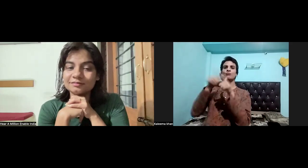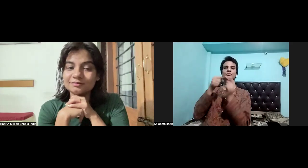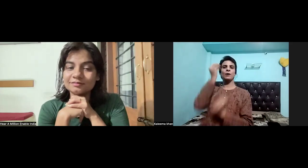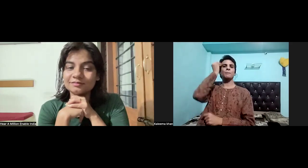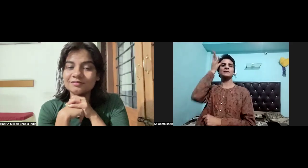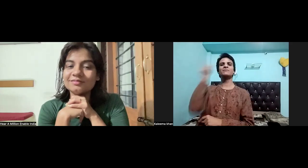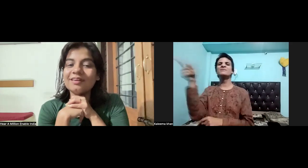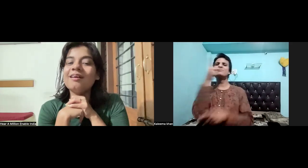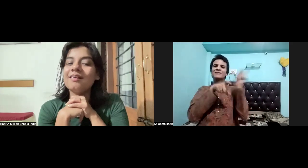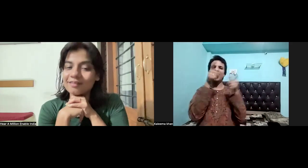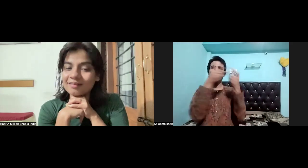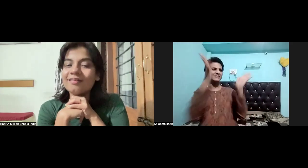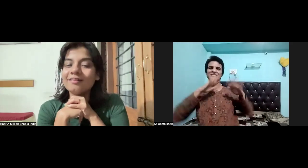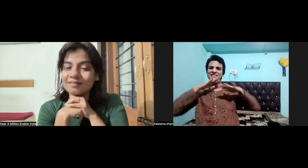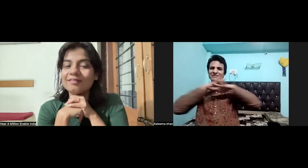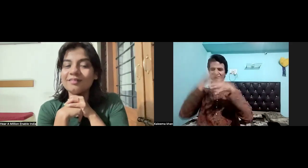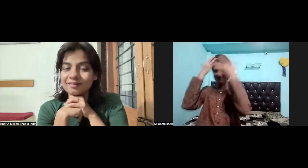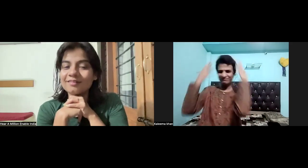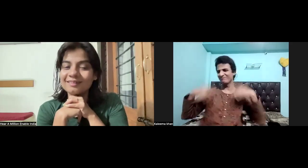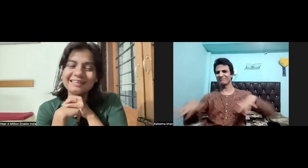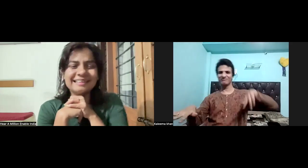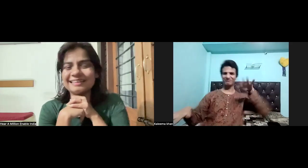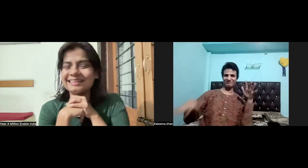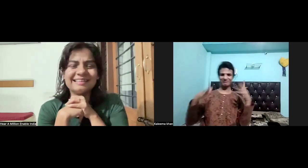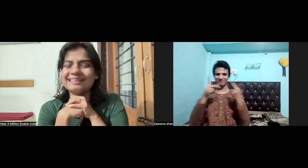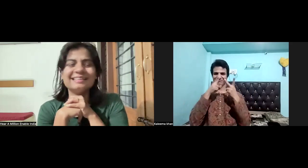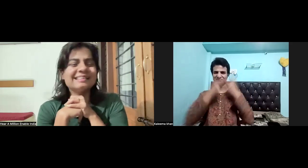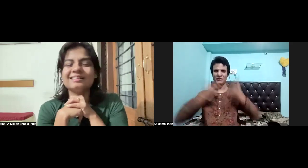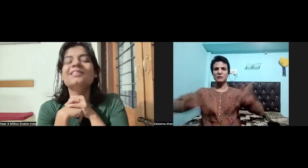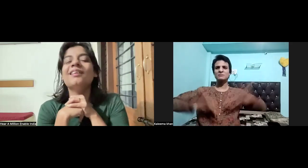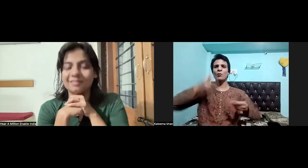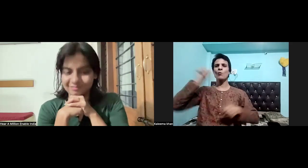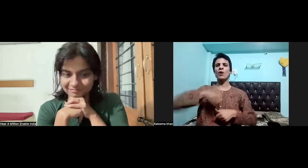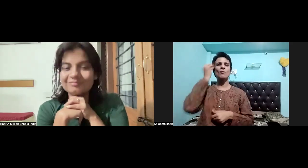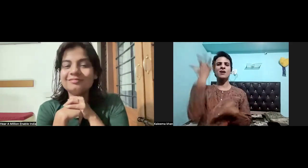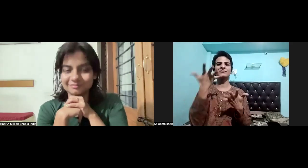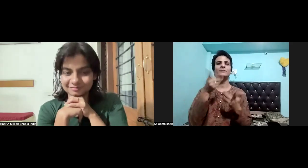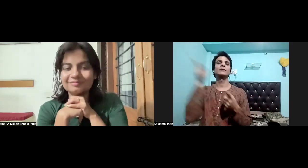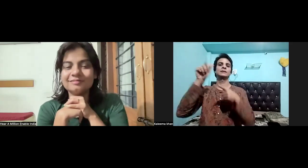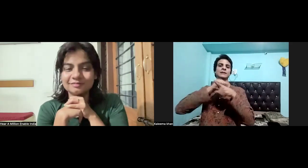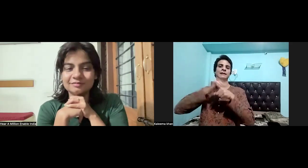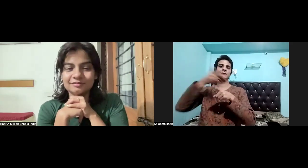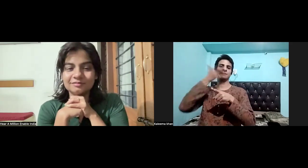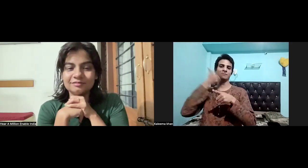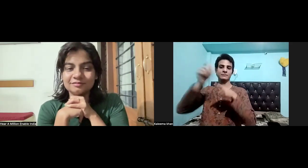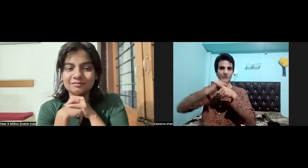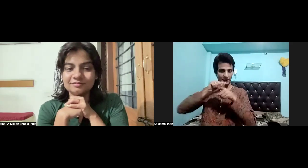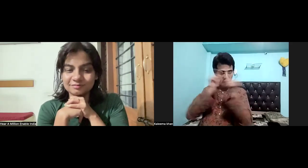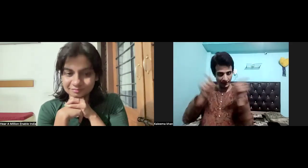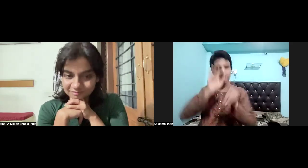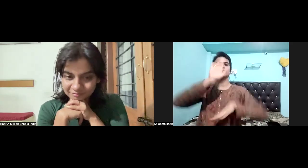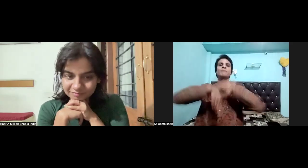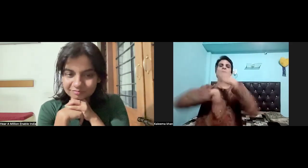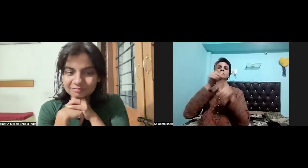beautify yourself. So this is like you should know that how to be at your workplace. So that's